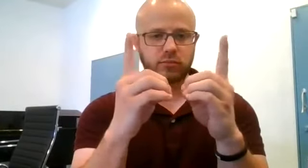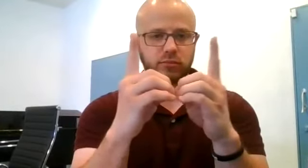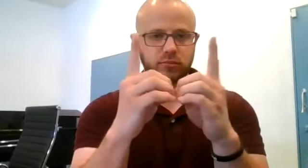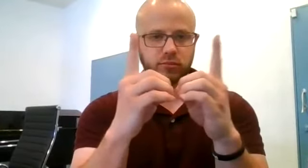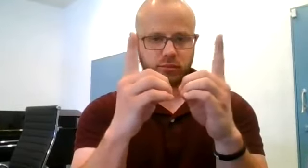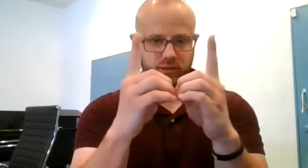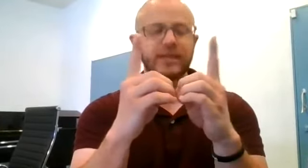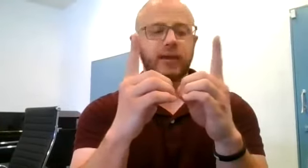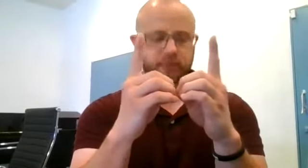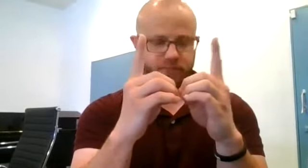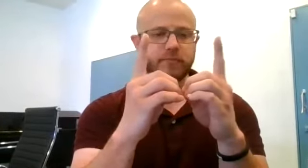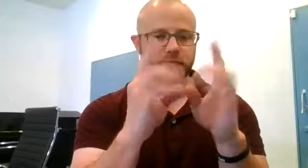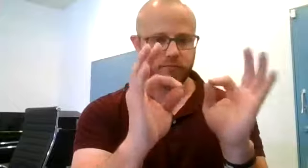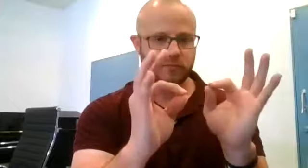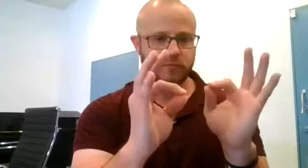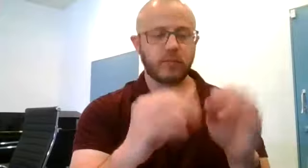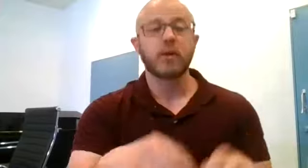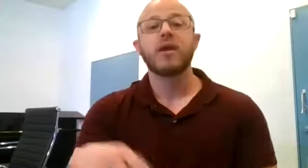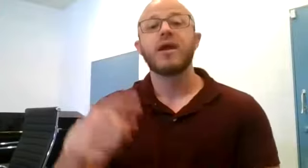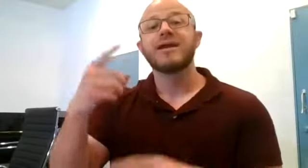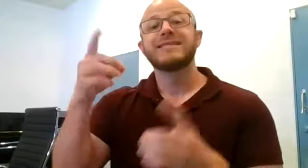your hands are upward like this. Okay.